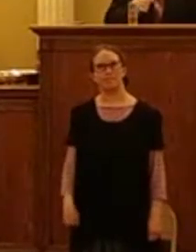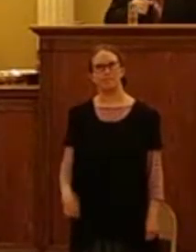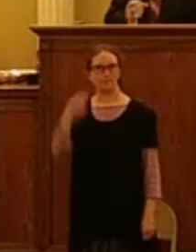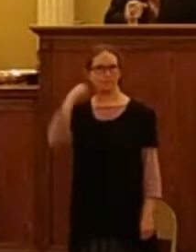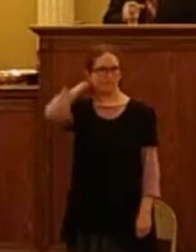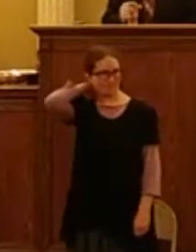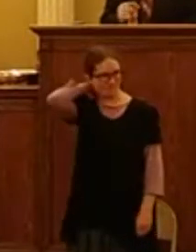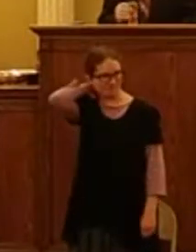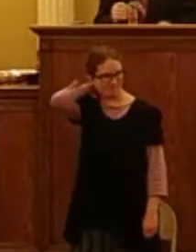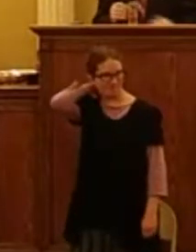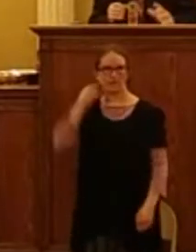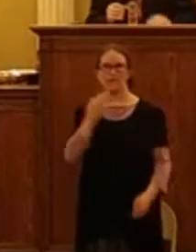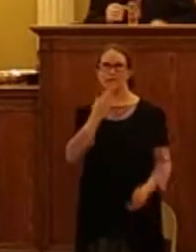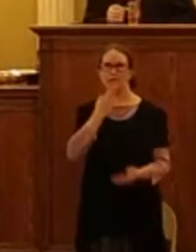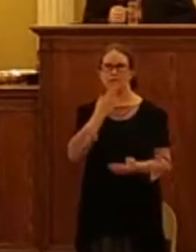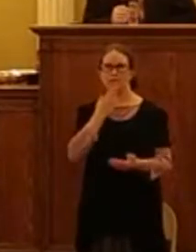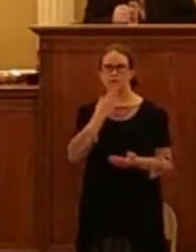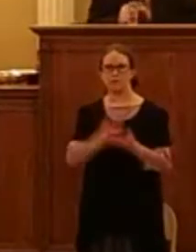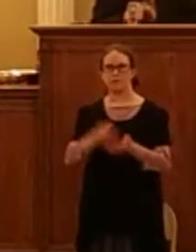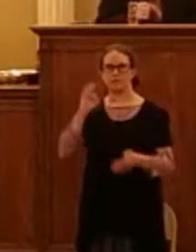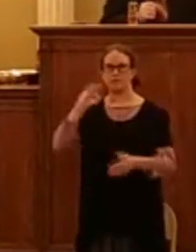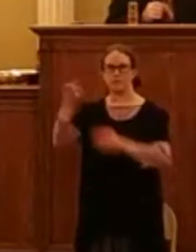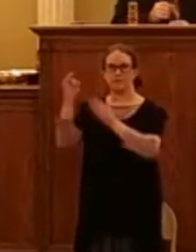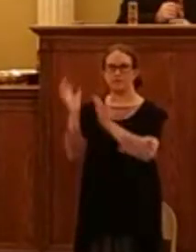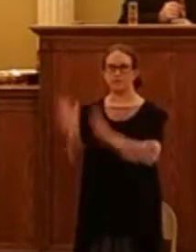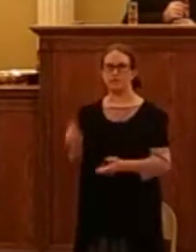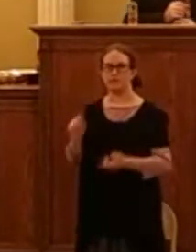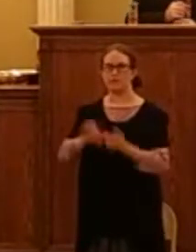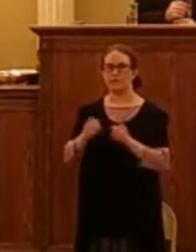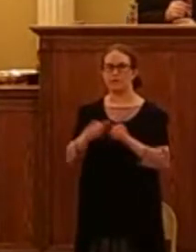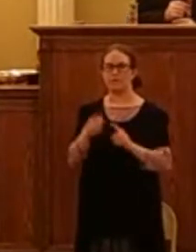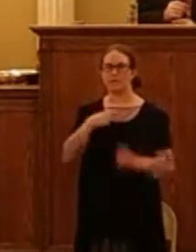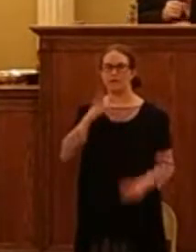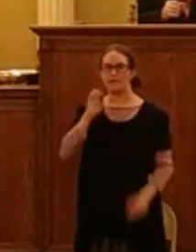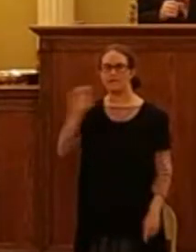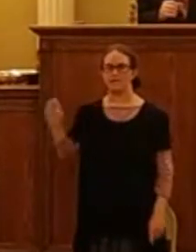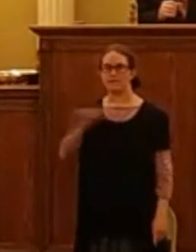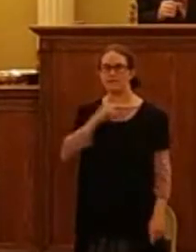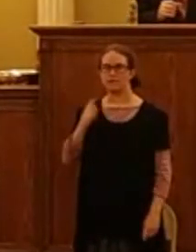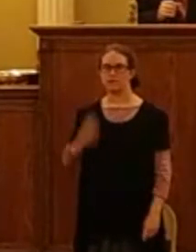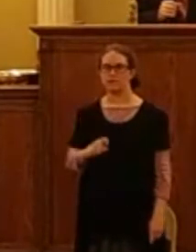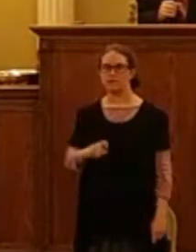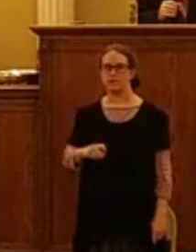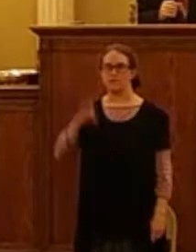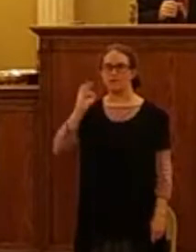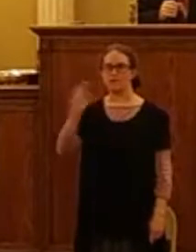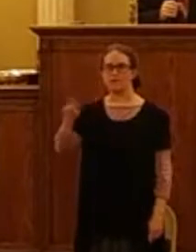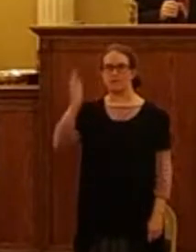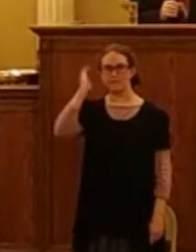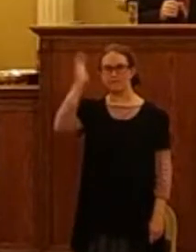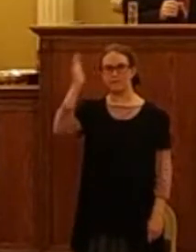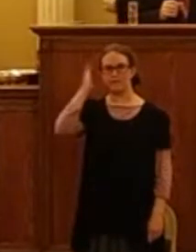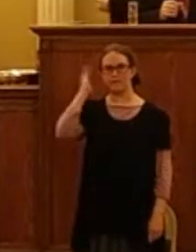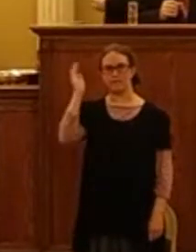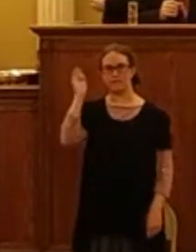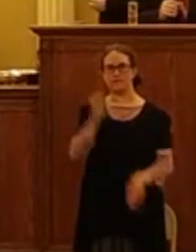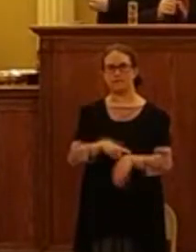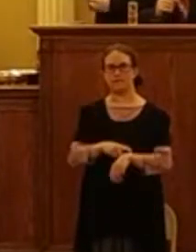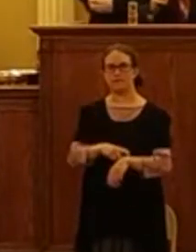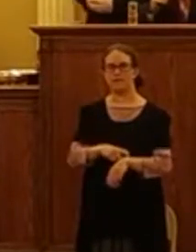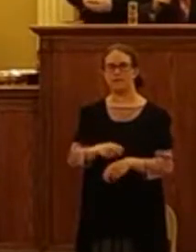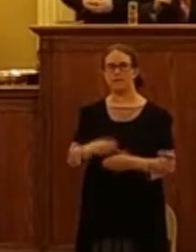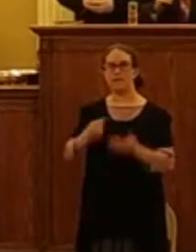Come on. A good pastor friend of mine in East Texas, he preached a message one time, and he